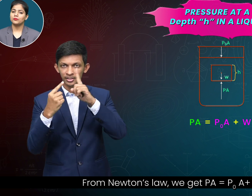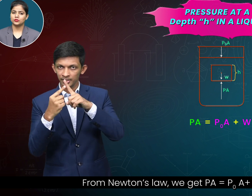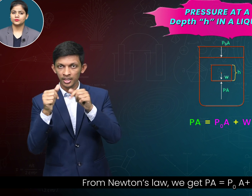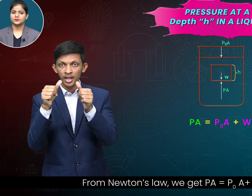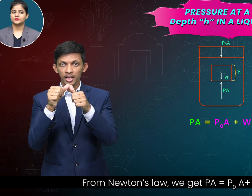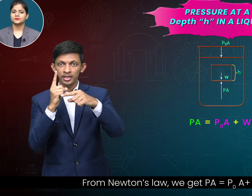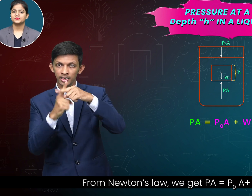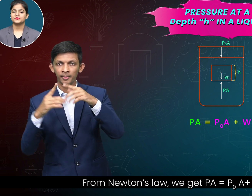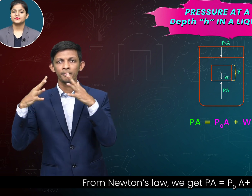W.